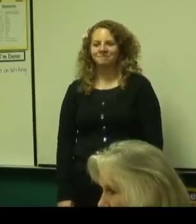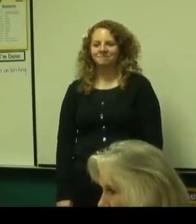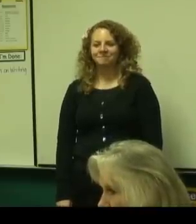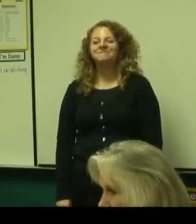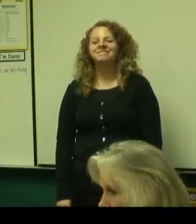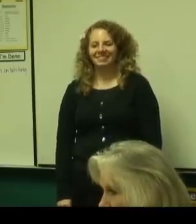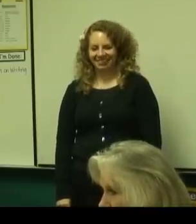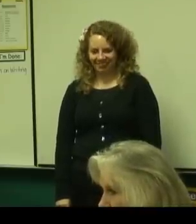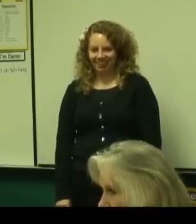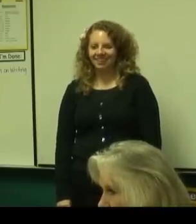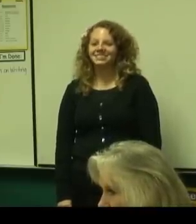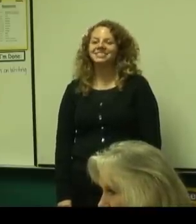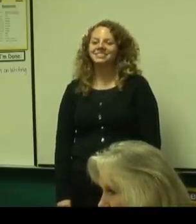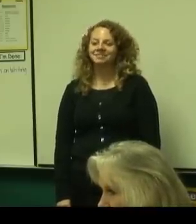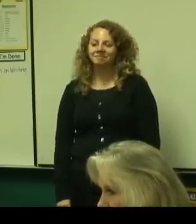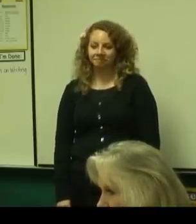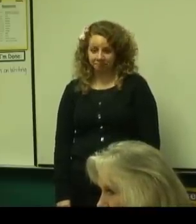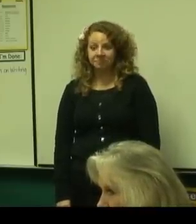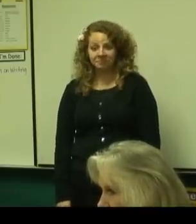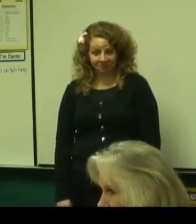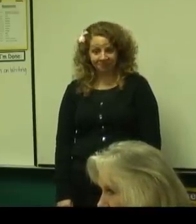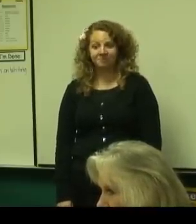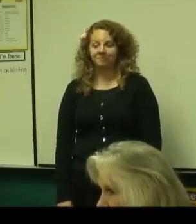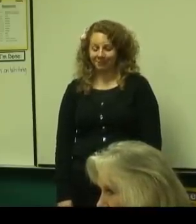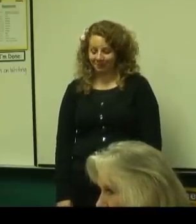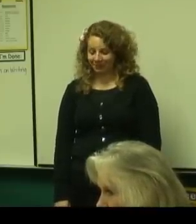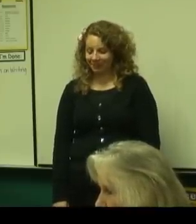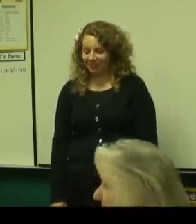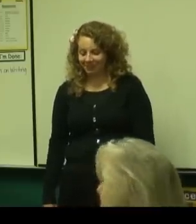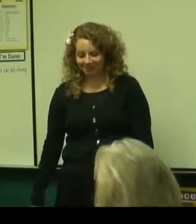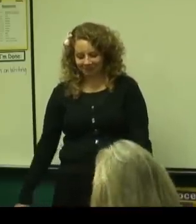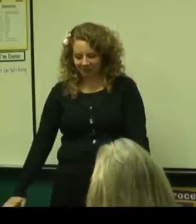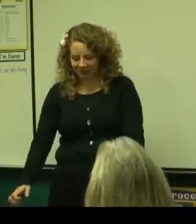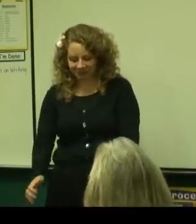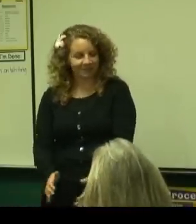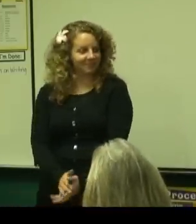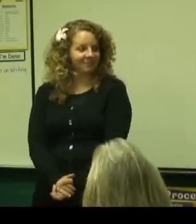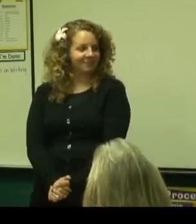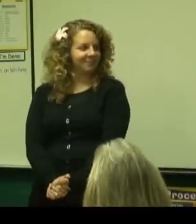you're wanting to get across is how your Yes. face is gonna look. It really does. So if you're an accountant,